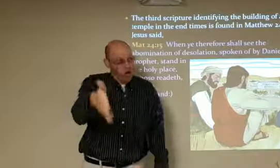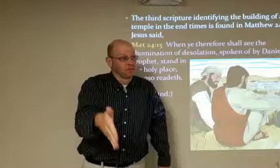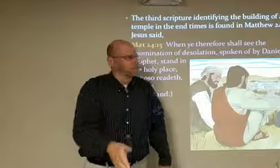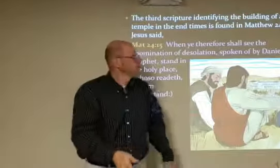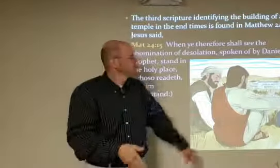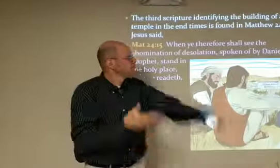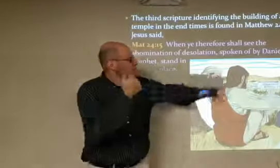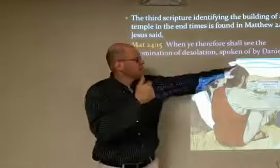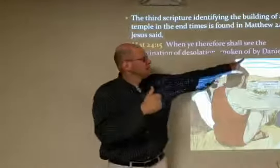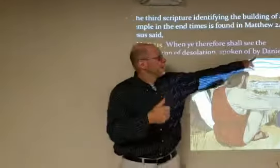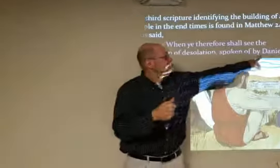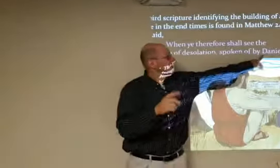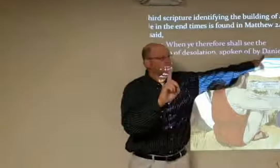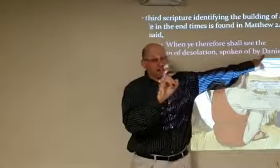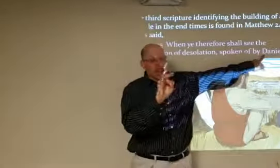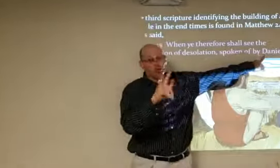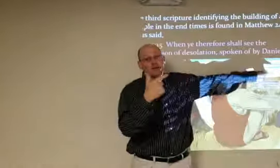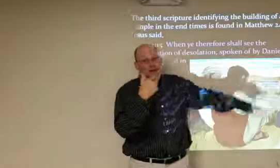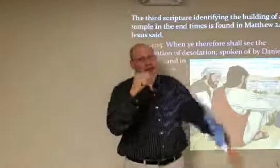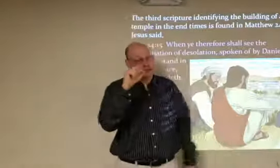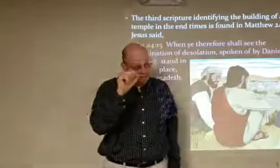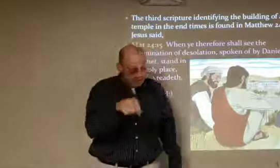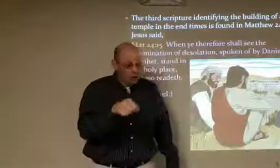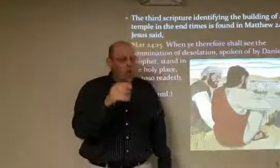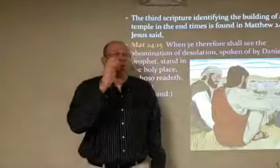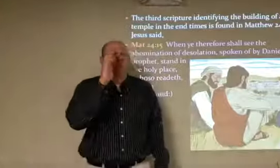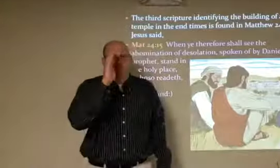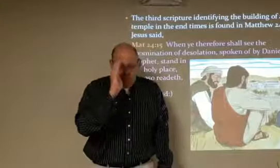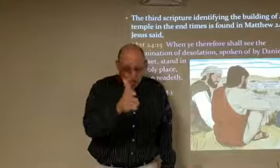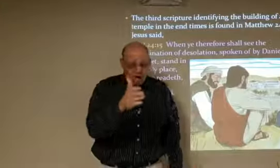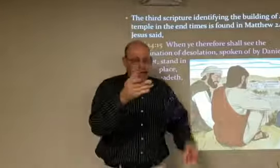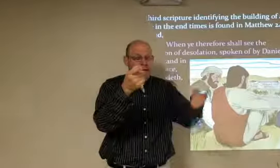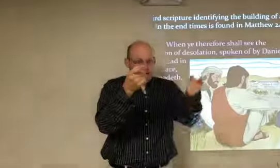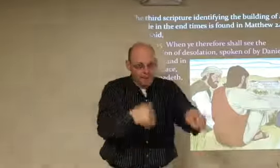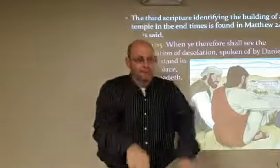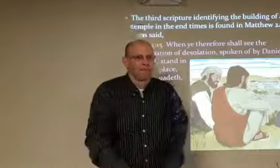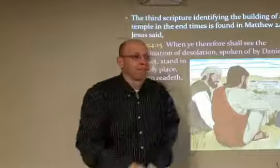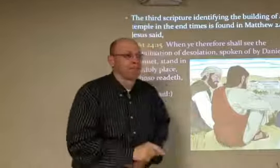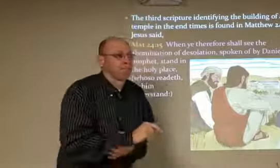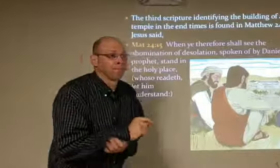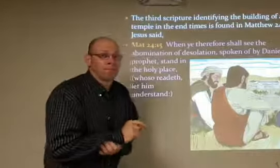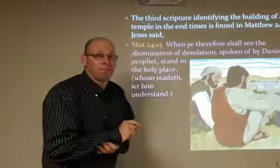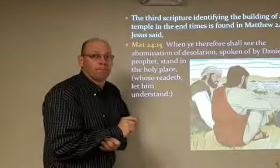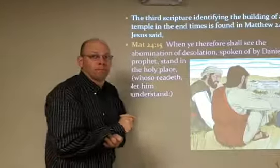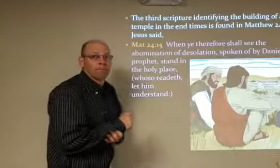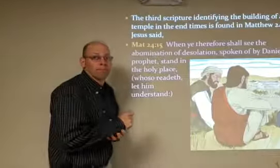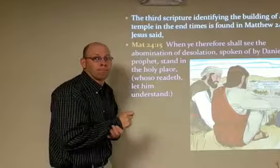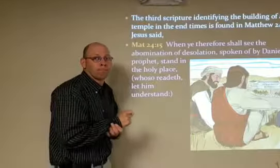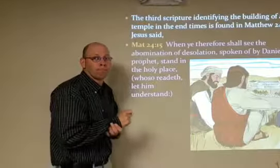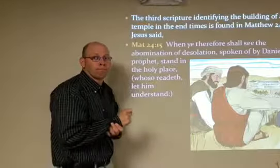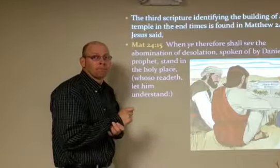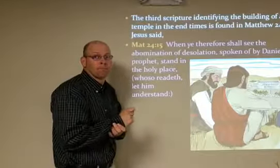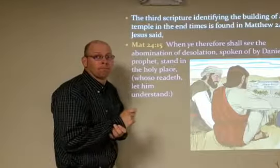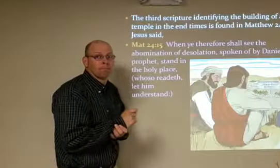This is prophecy. It's going to happen. Again, this is spoken of by Daniel, that Jesus was speaking to his